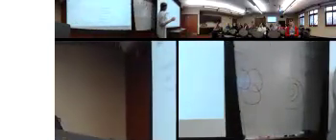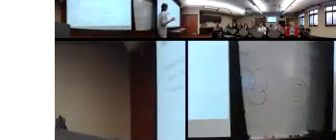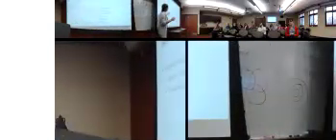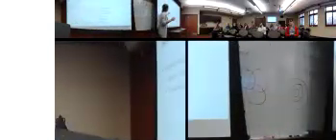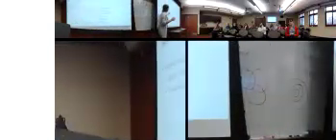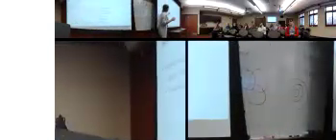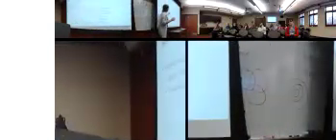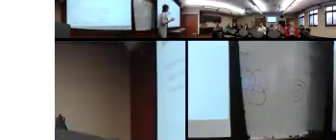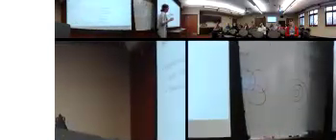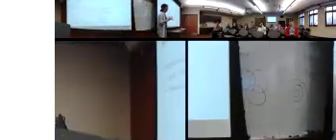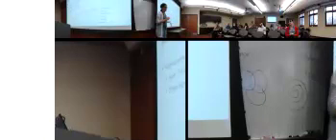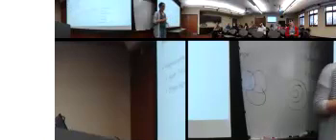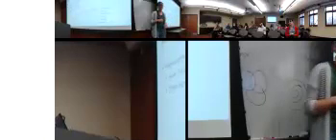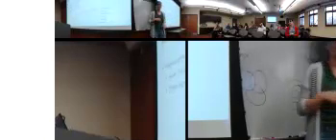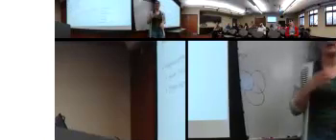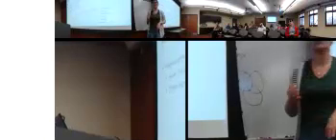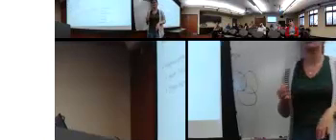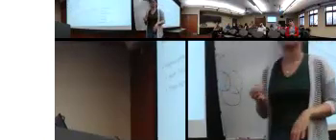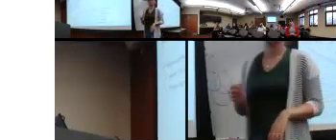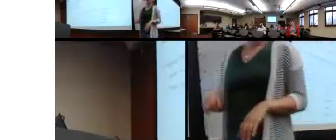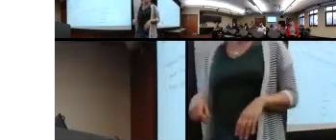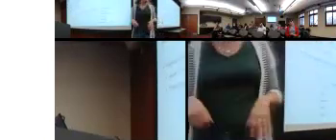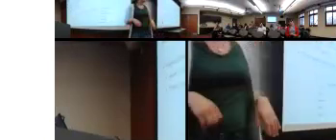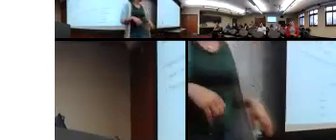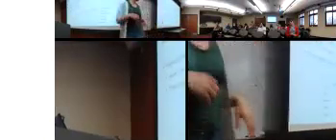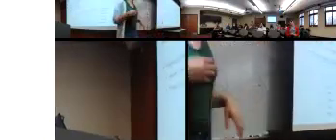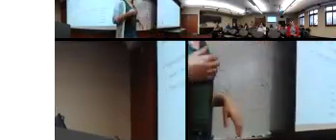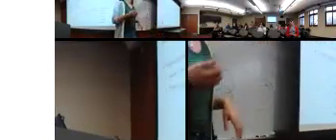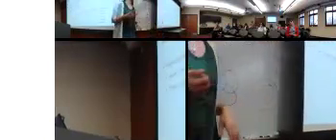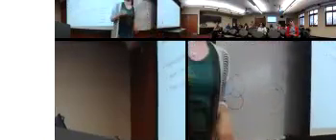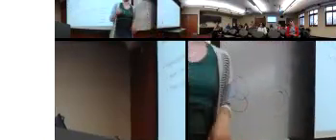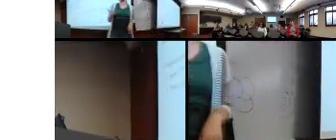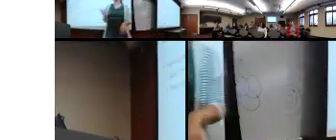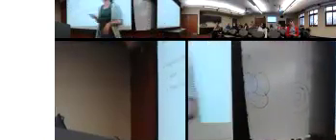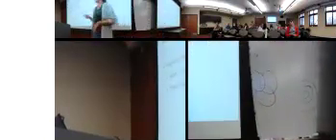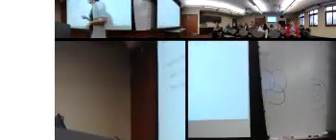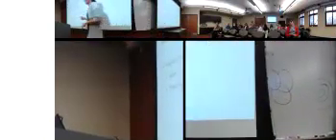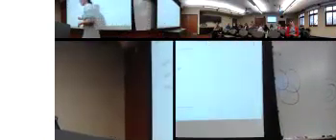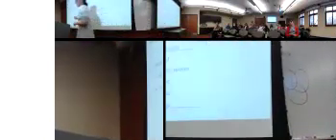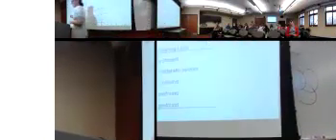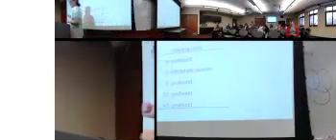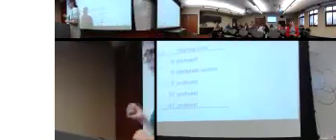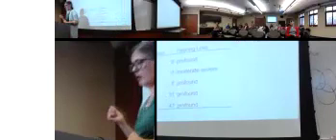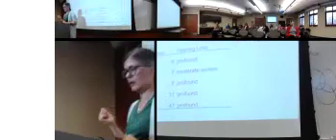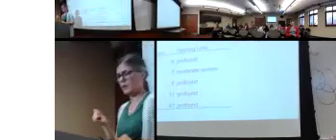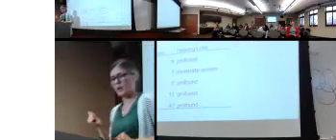the person who had the shortest time had been signing for 8 years, and the person the longest had been signing for 43 years.